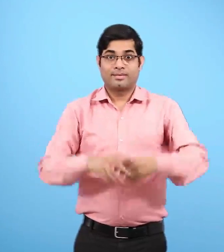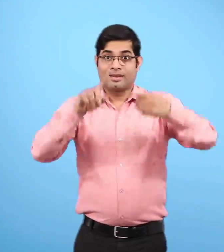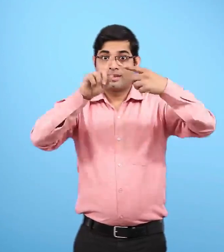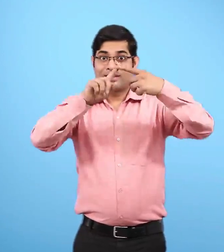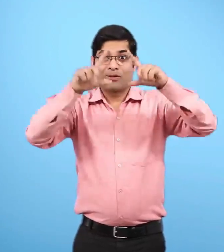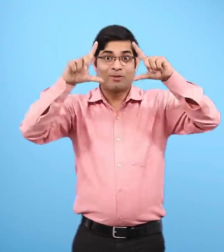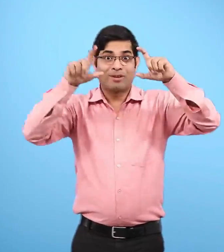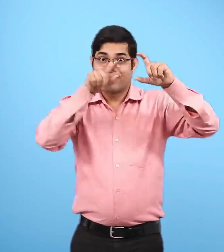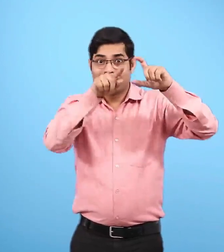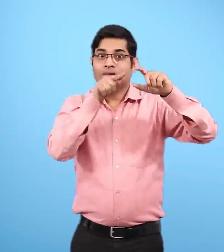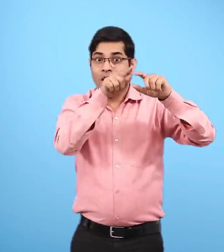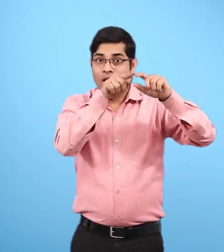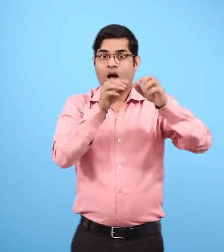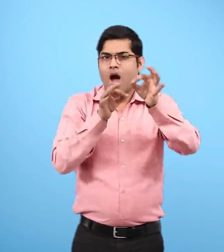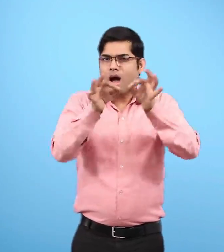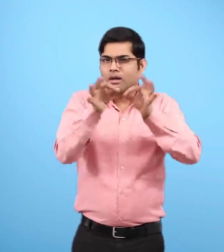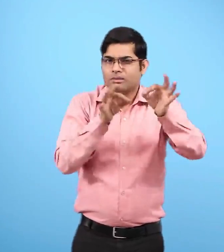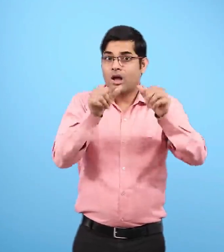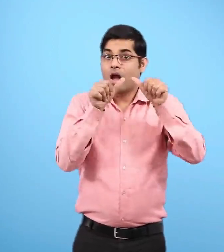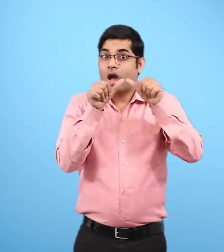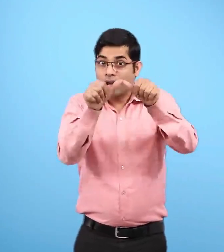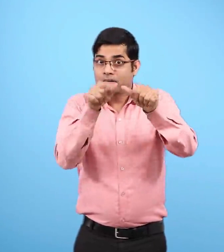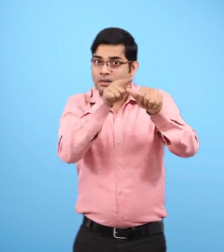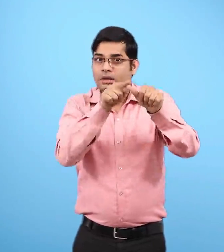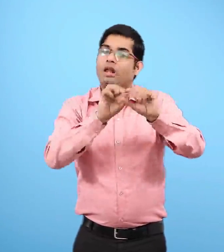Part 1 is solved as an example.